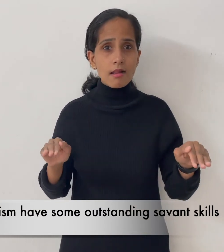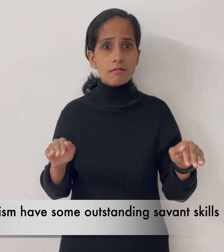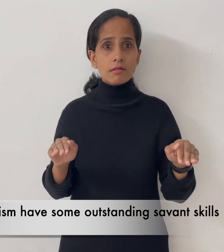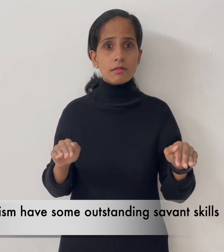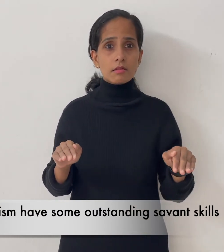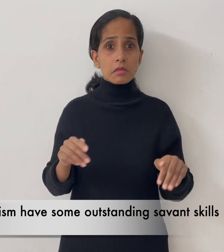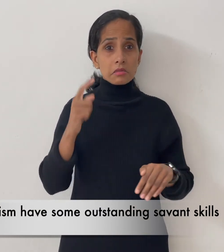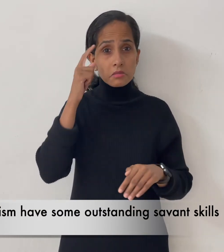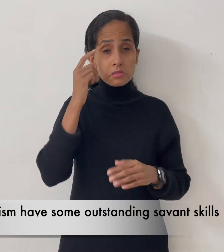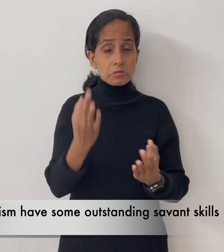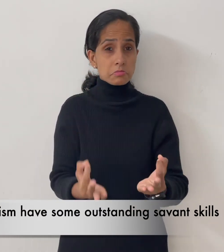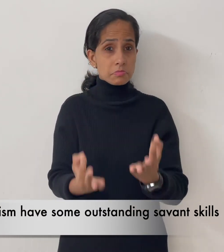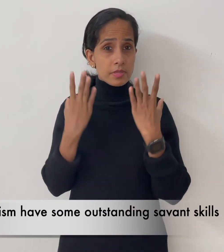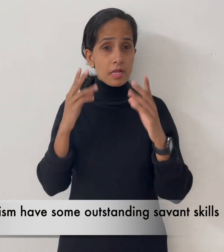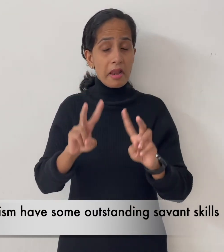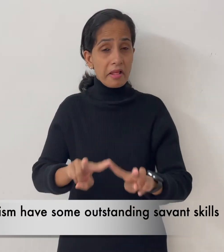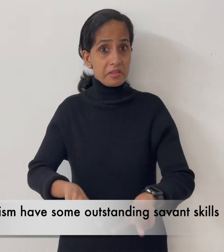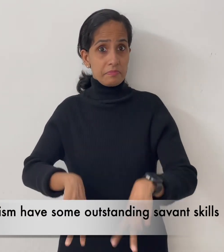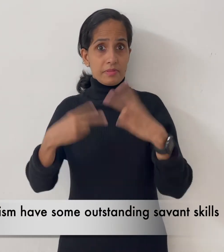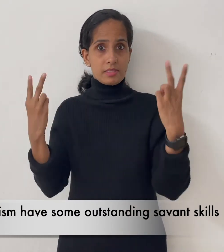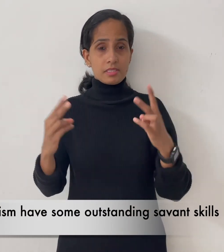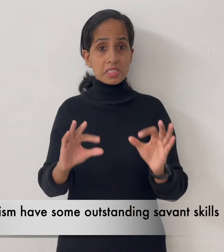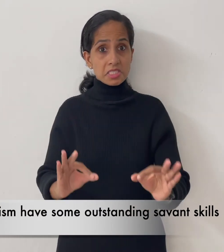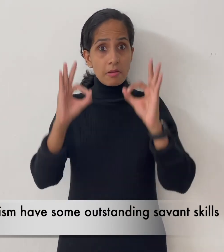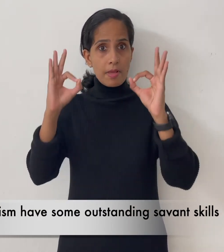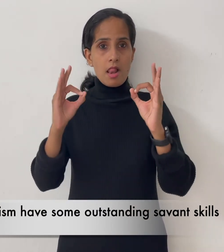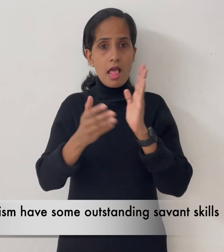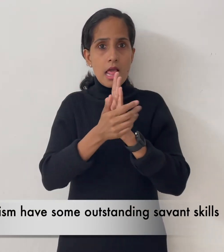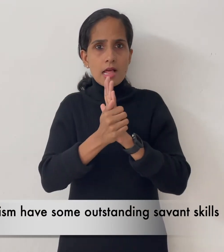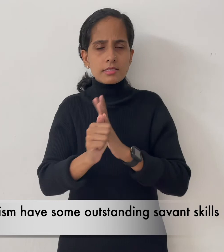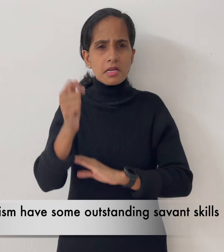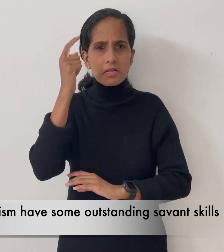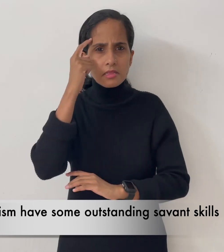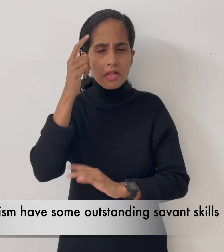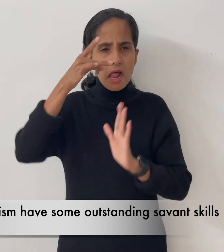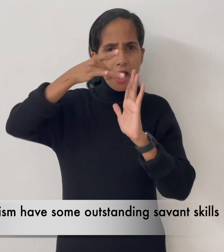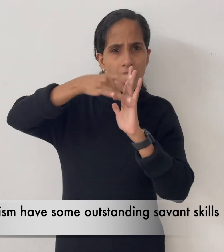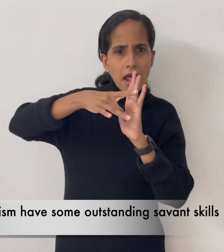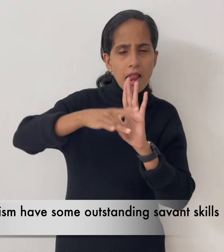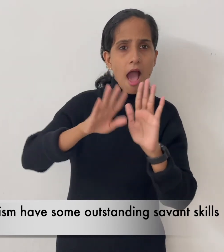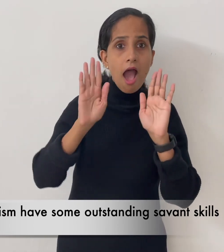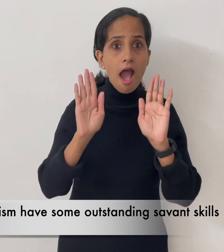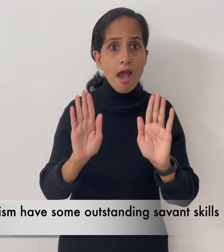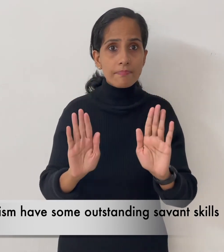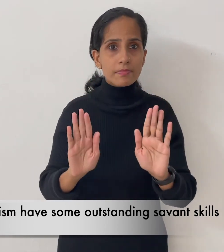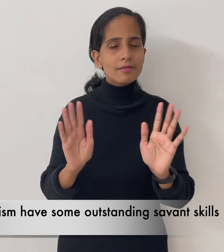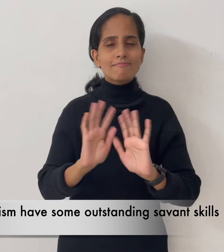All children with autism have some outstanding savant skills.